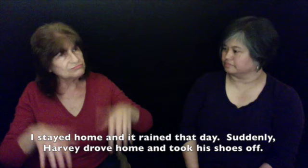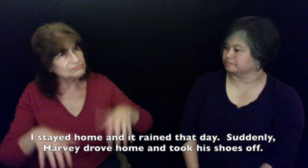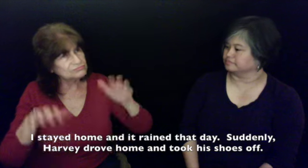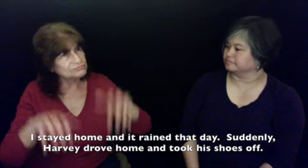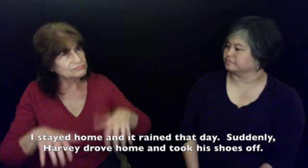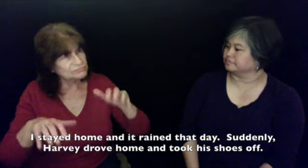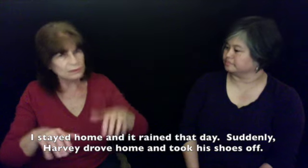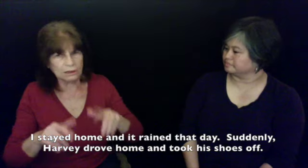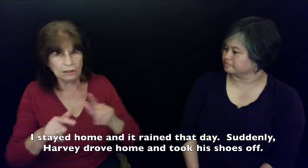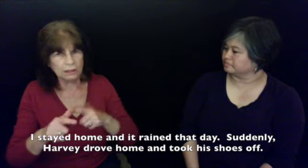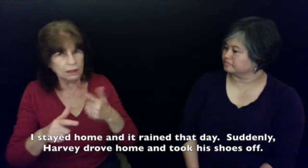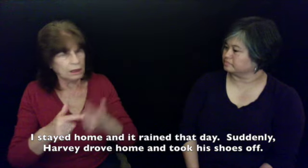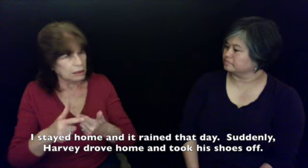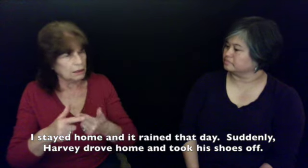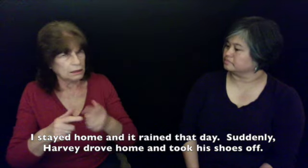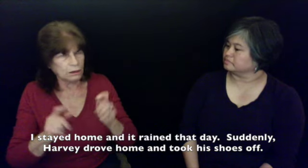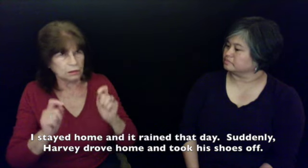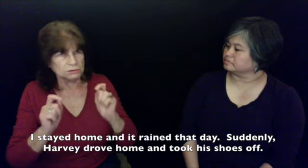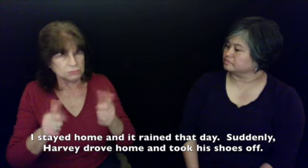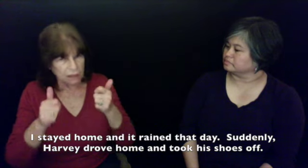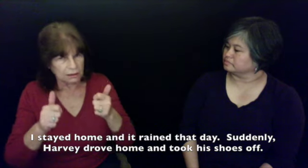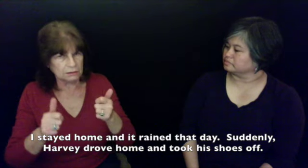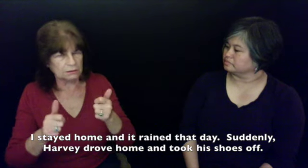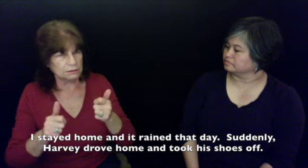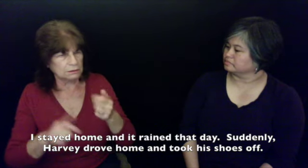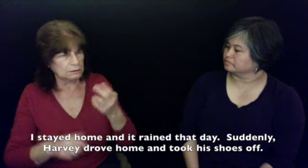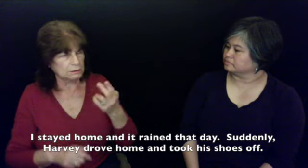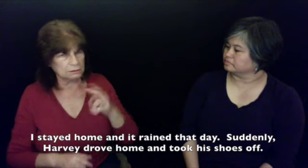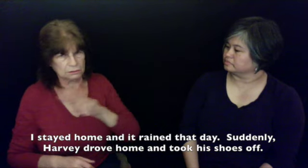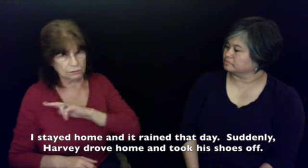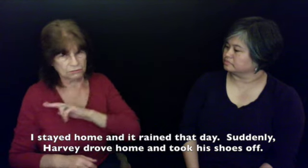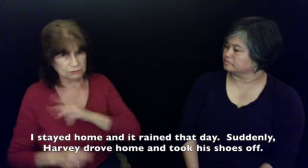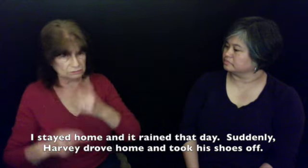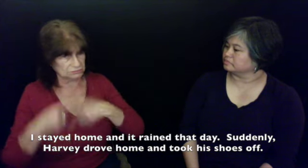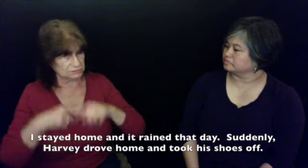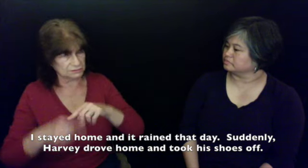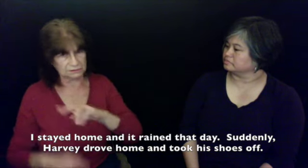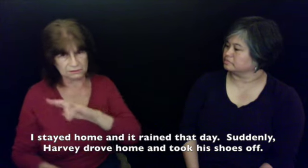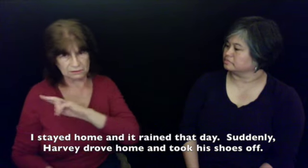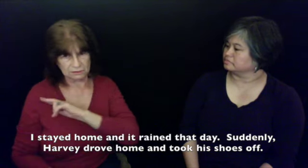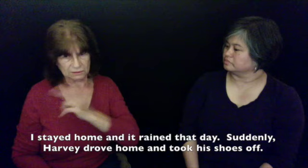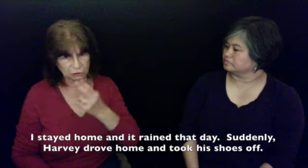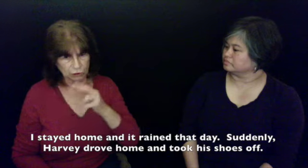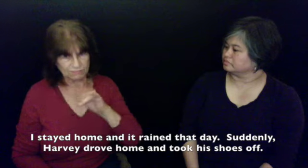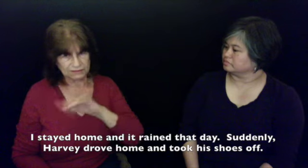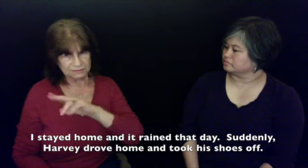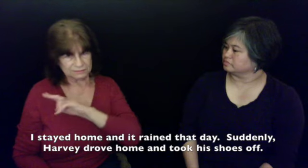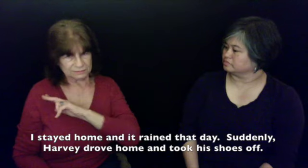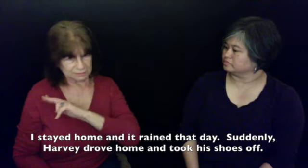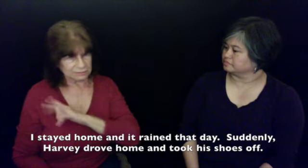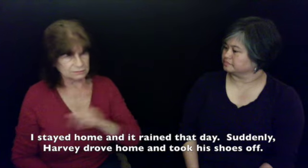I stayed home and it rained that day. Suddenly, Harvey drove home and took his shoes off.